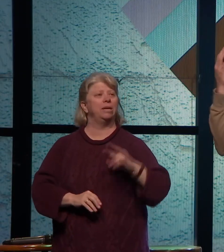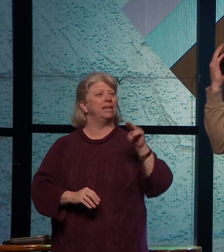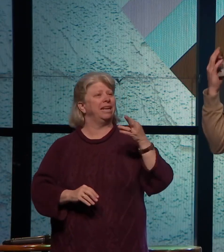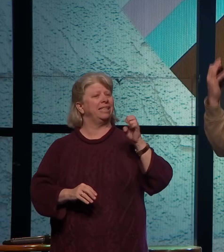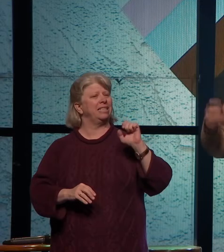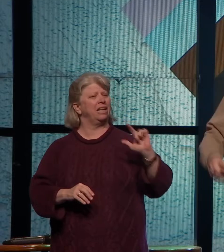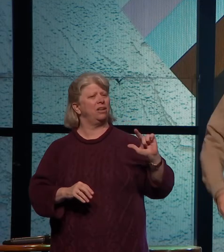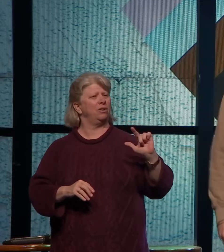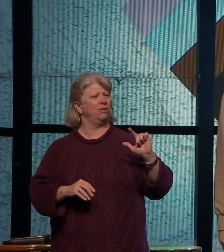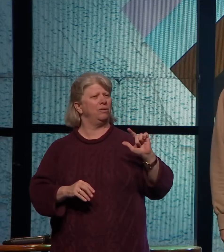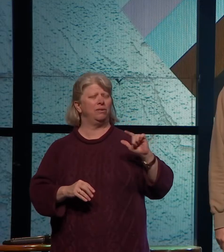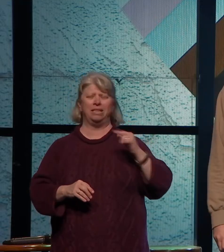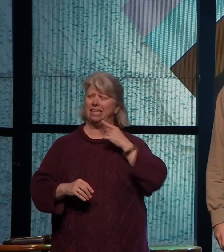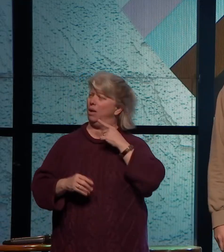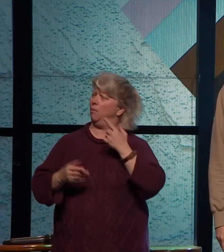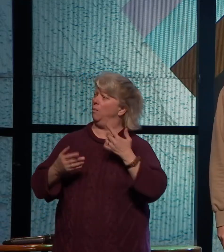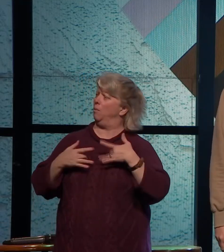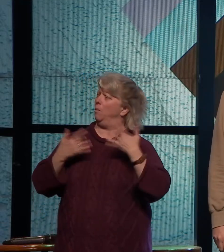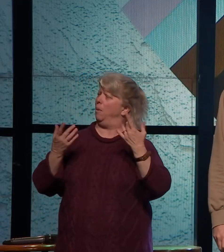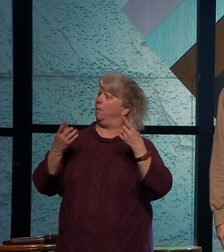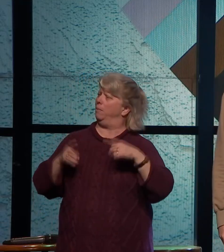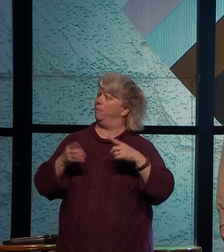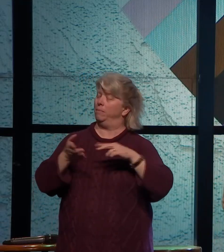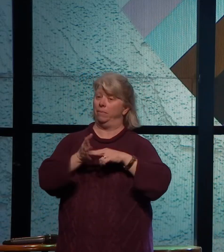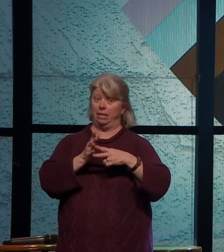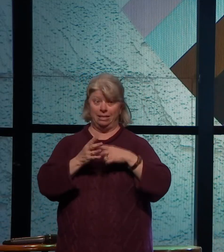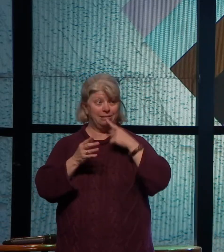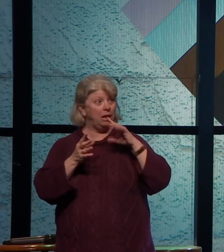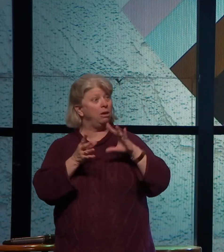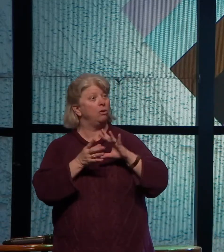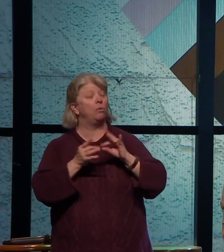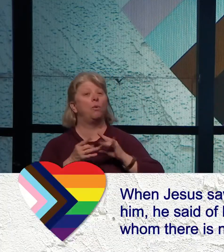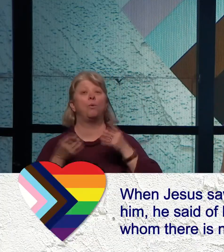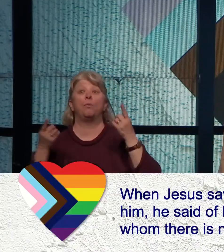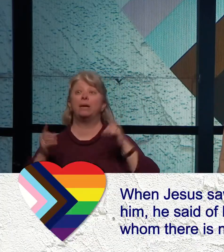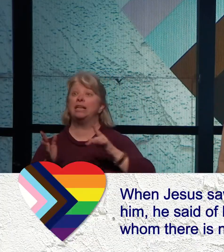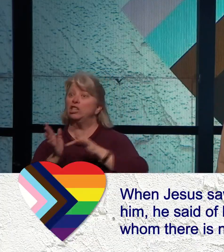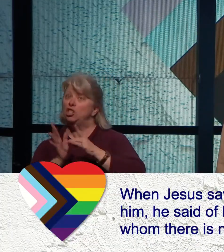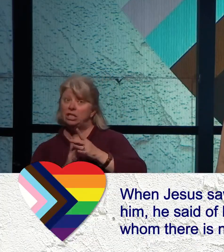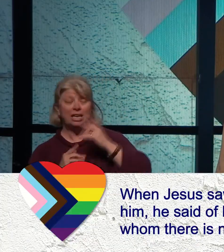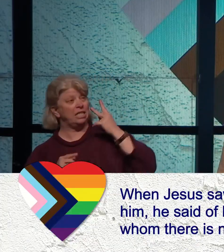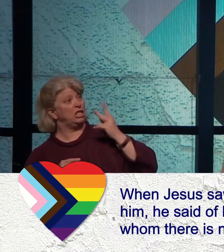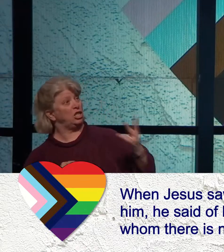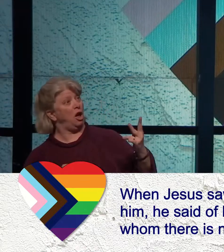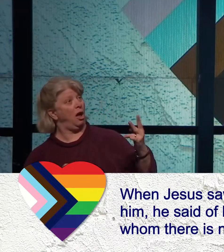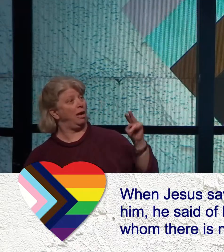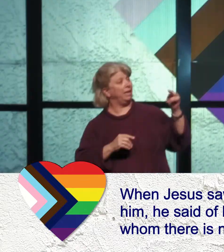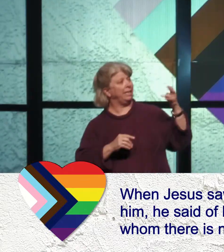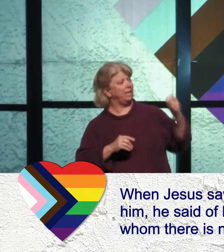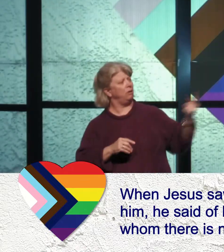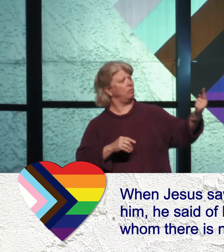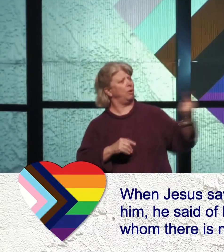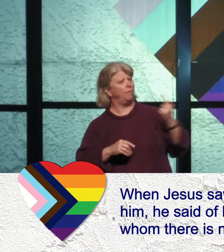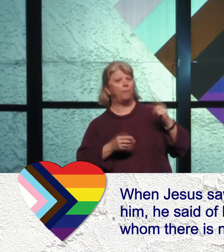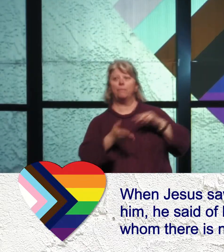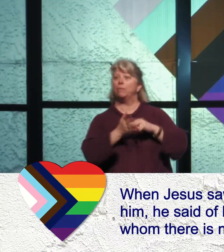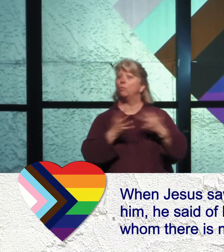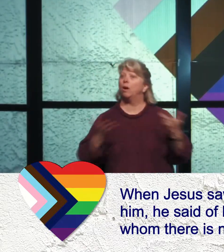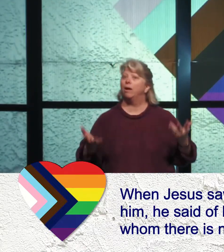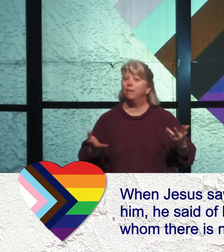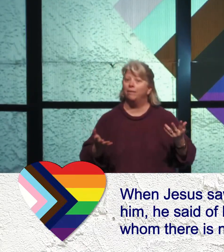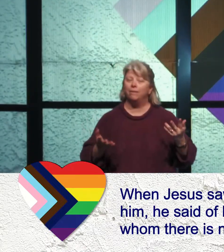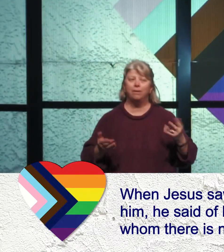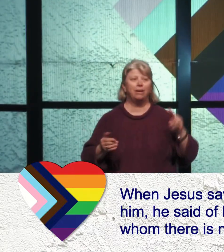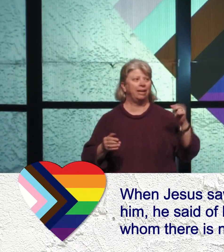like, what are you talking about? And so here's what it says. It says, when Jesus saw Nathanael coming towards him, which means what?